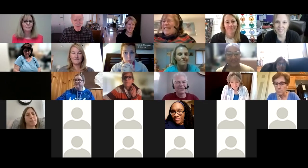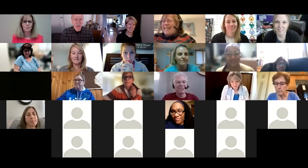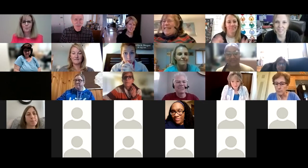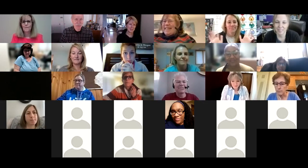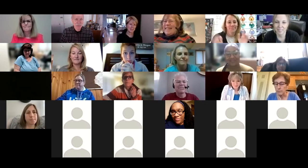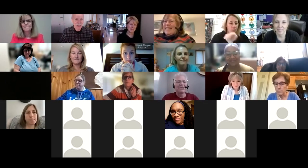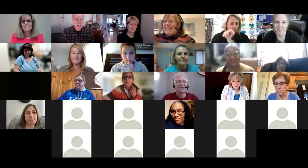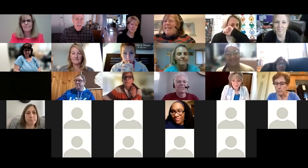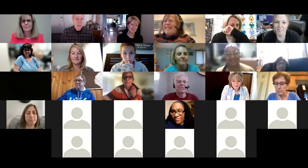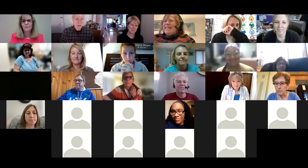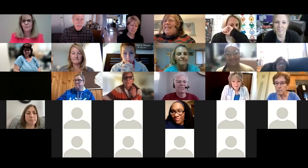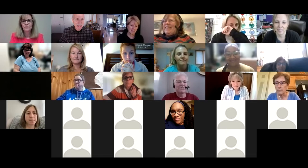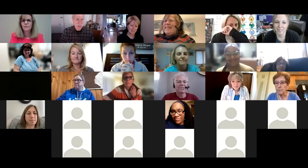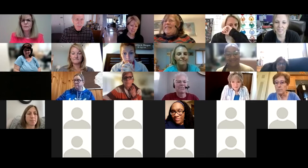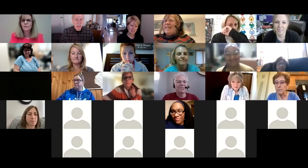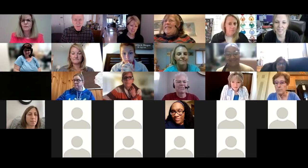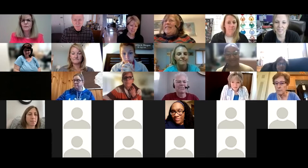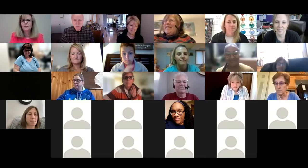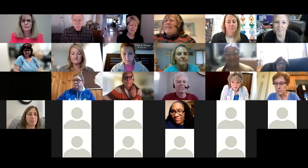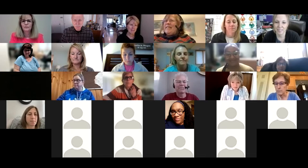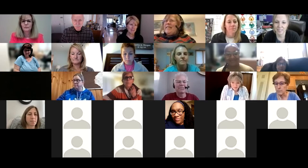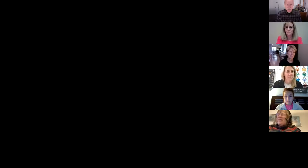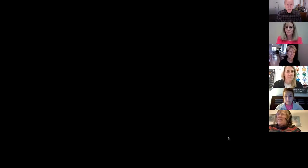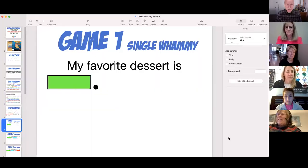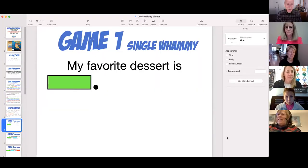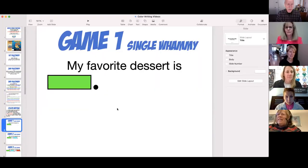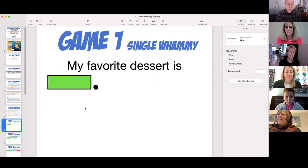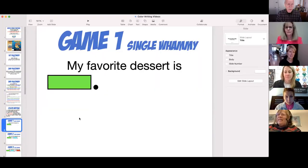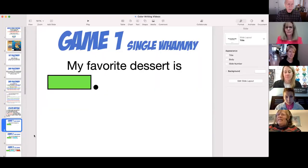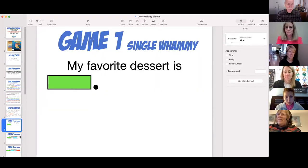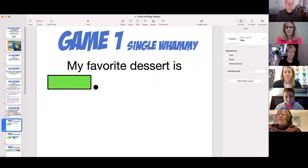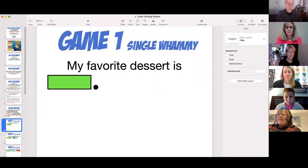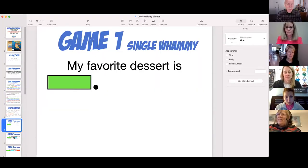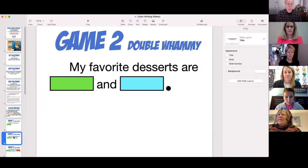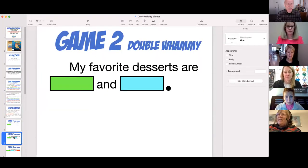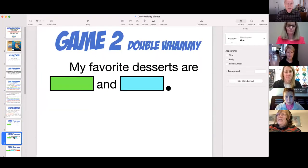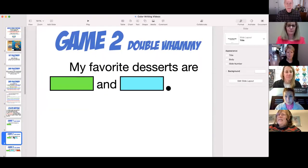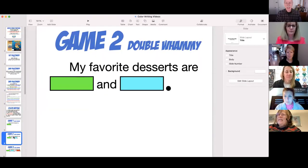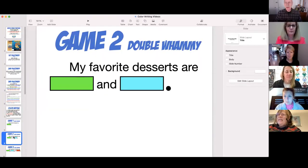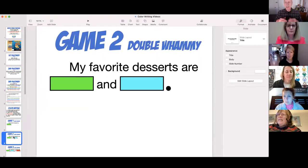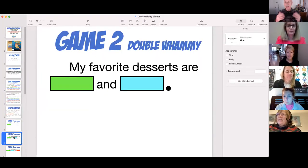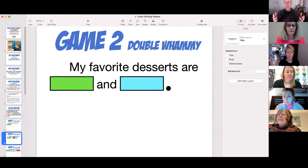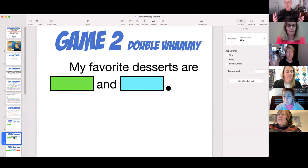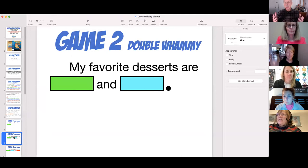here we go. So that's how we play. Now we can pick up pace a little bit. Here is game two.